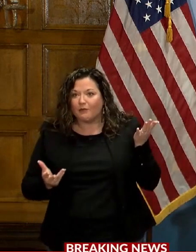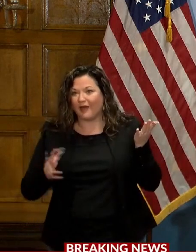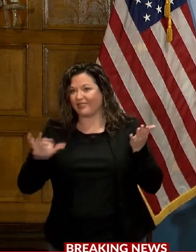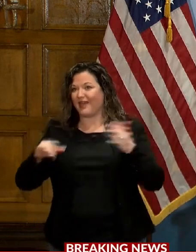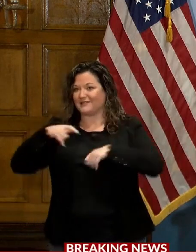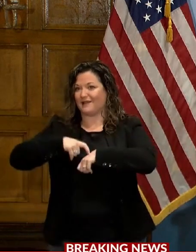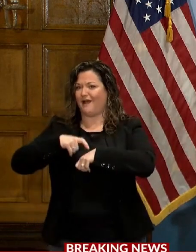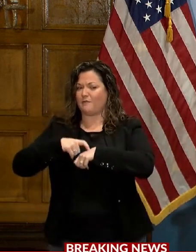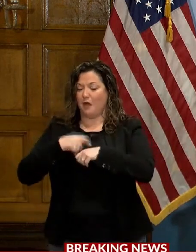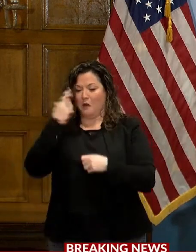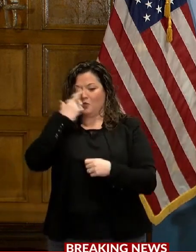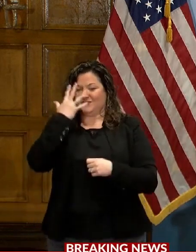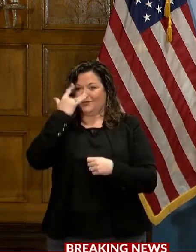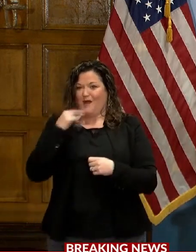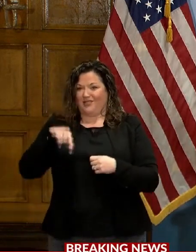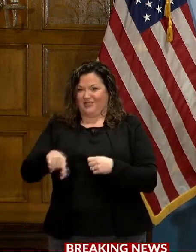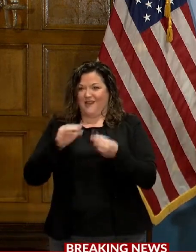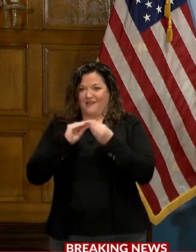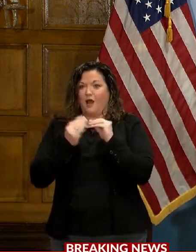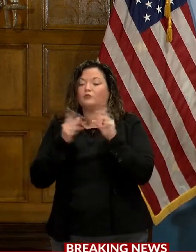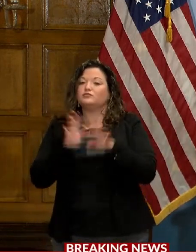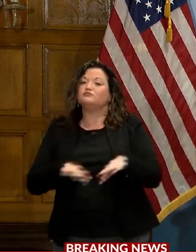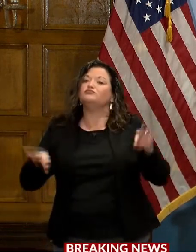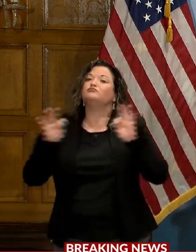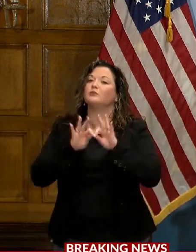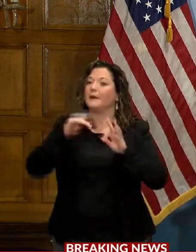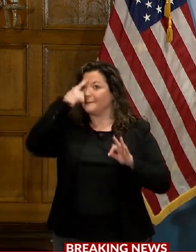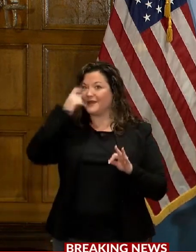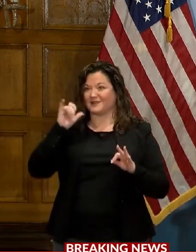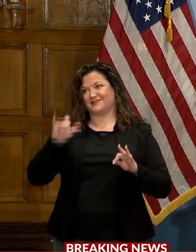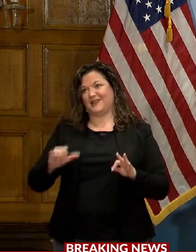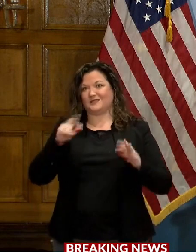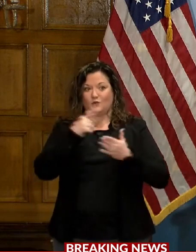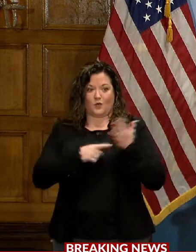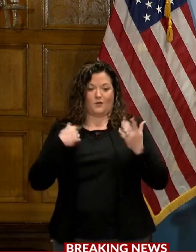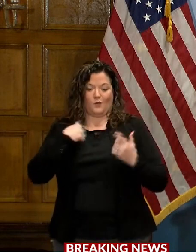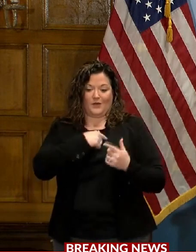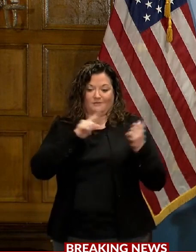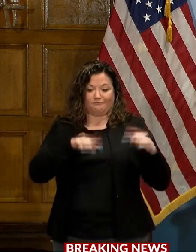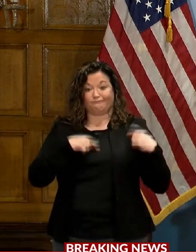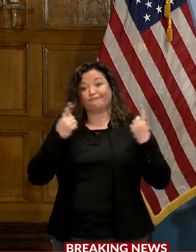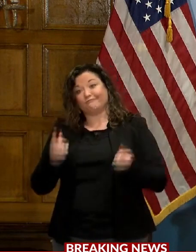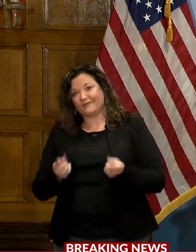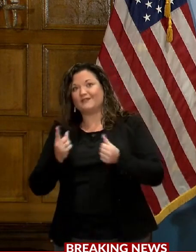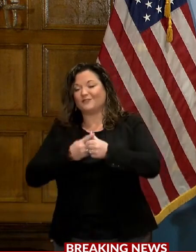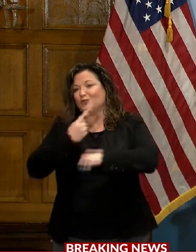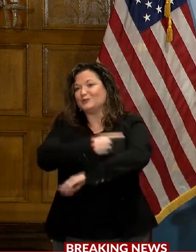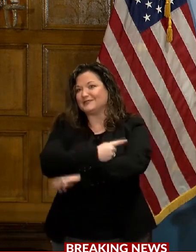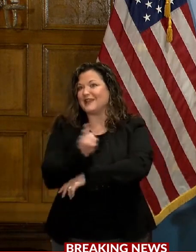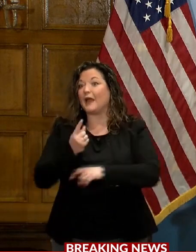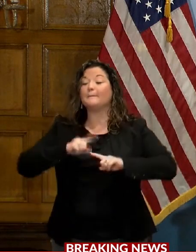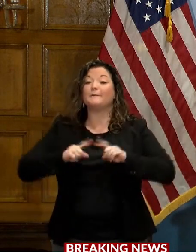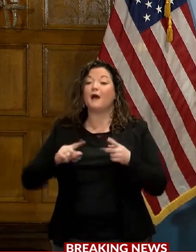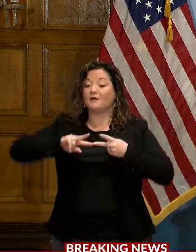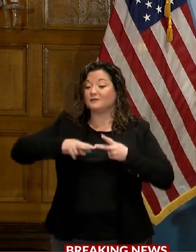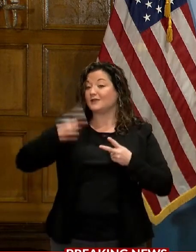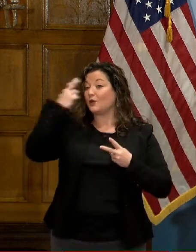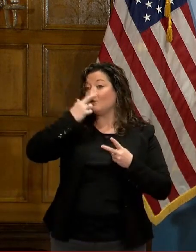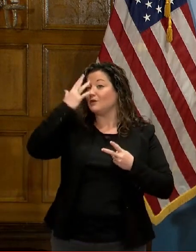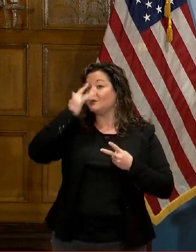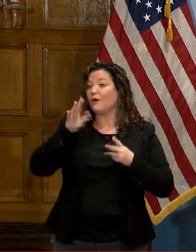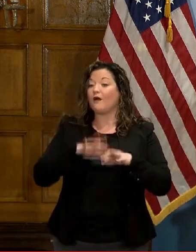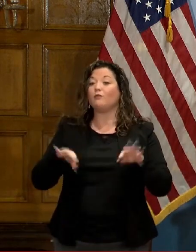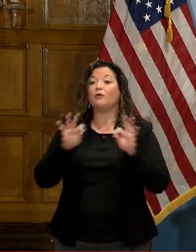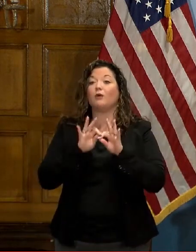the statistic is still relevant is because that's the way we've been doing it from day one. But secondly, that if someone is in